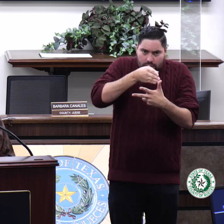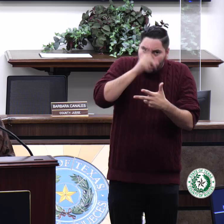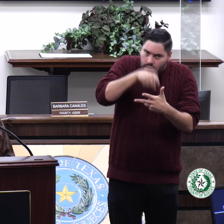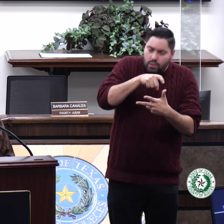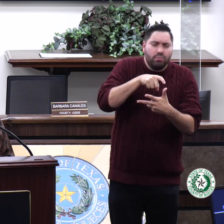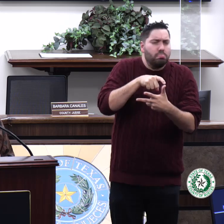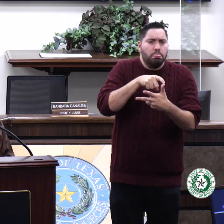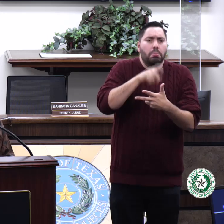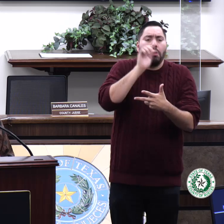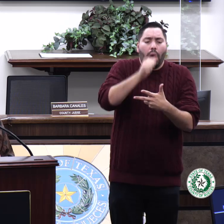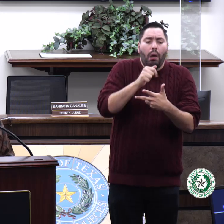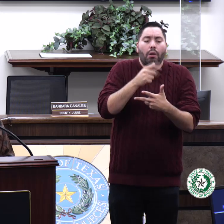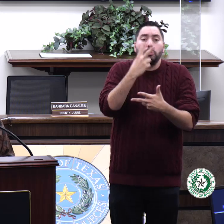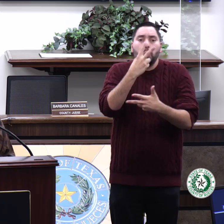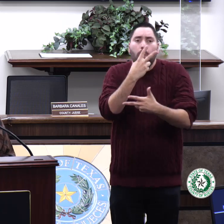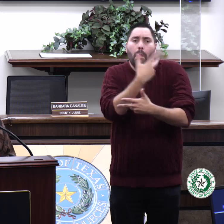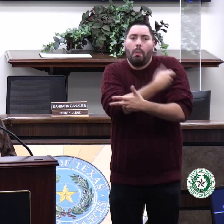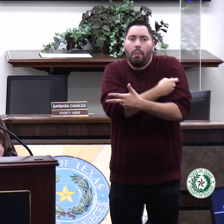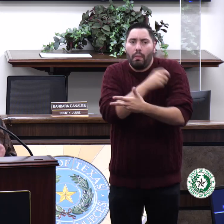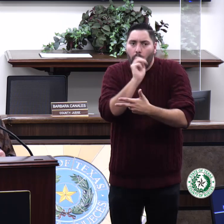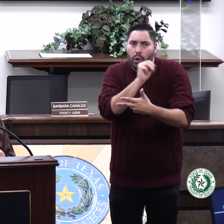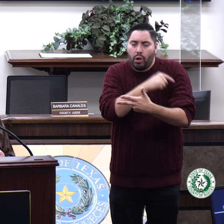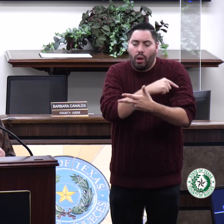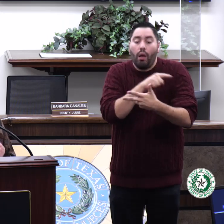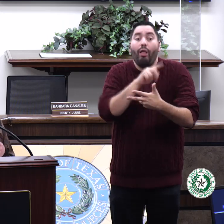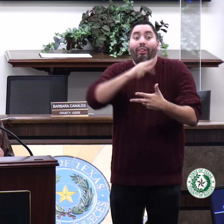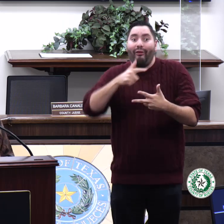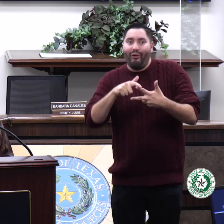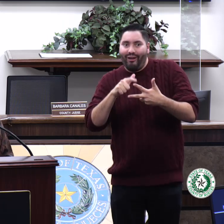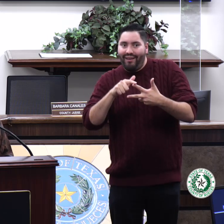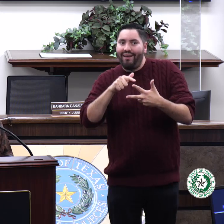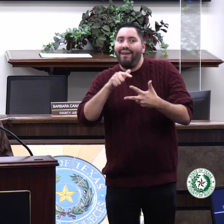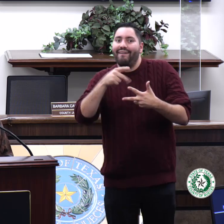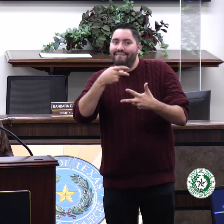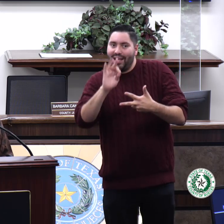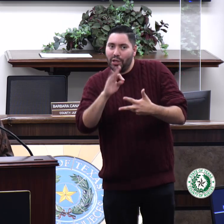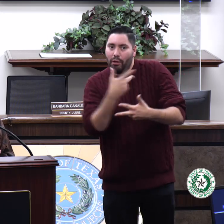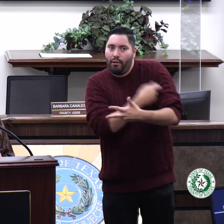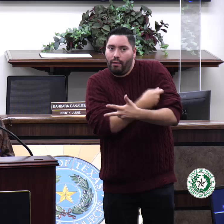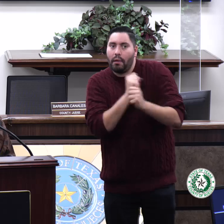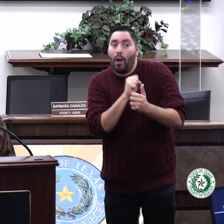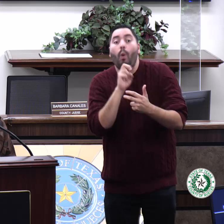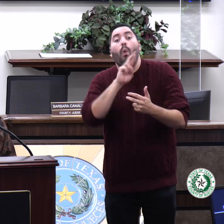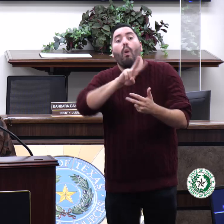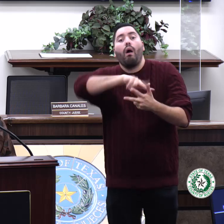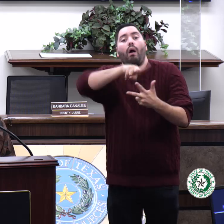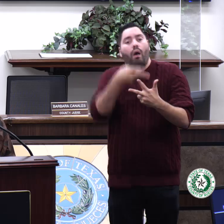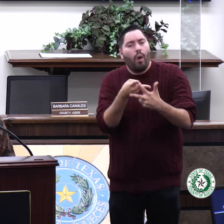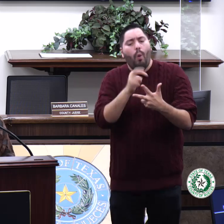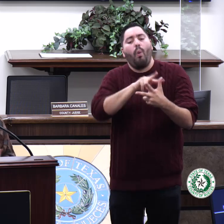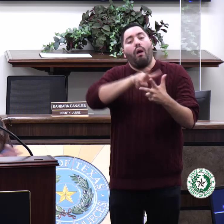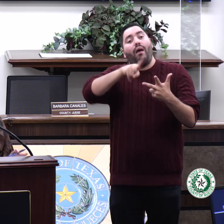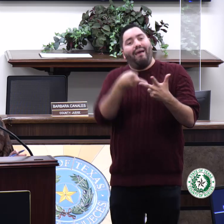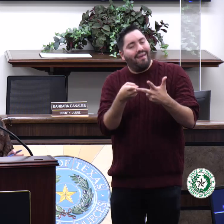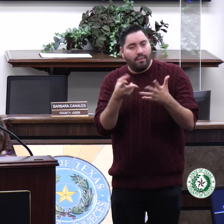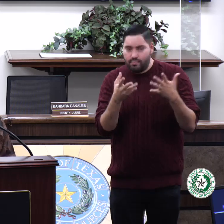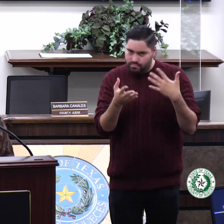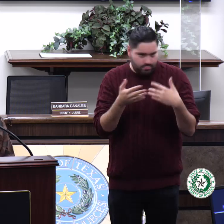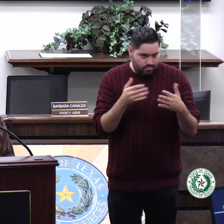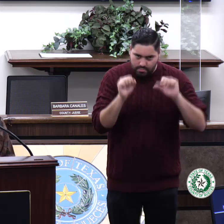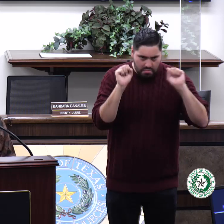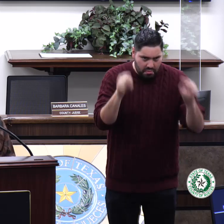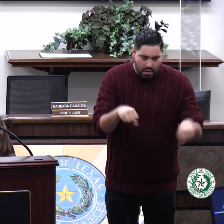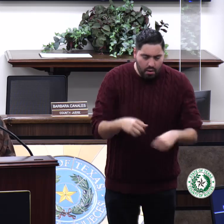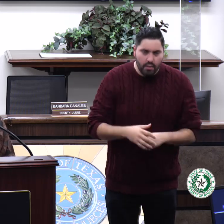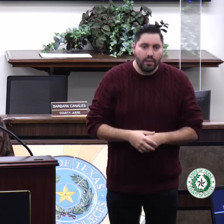of the same exact variety, same vaccine that you originally got. Now, what else can you do? Because this press conference is